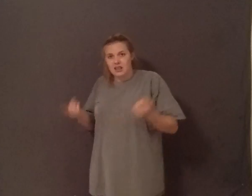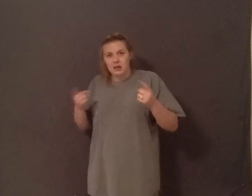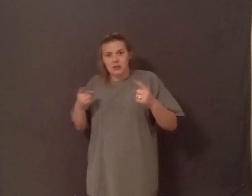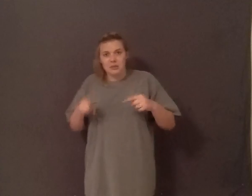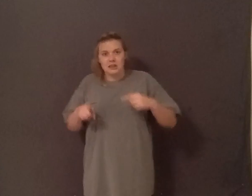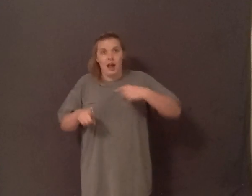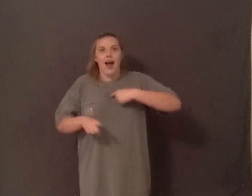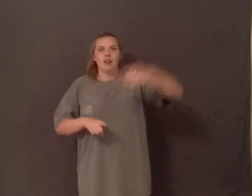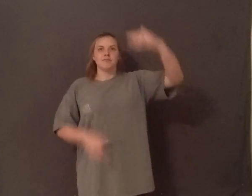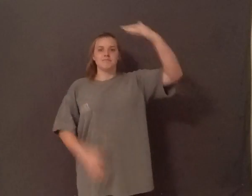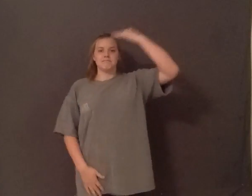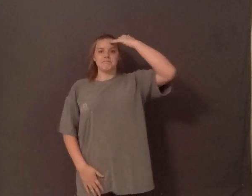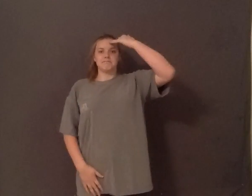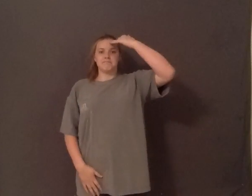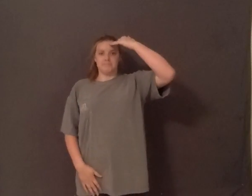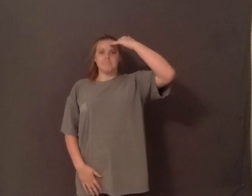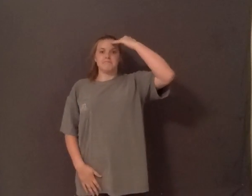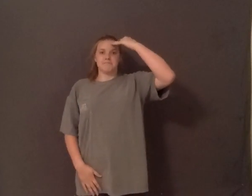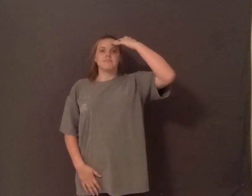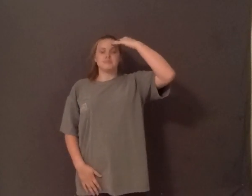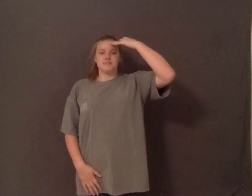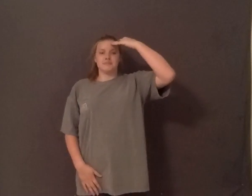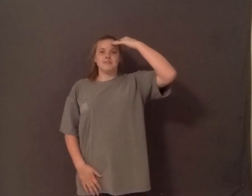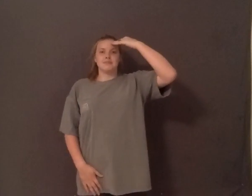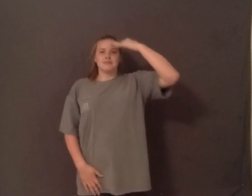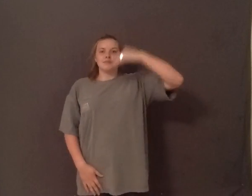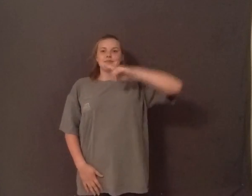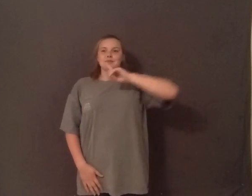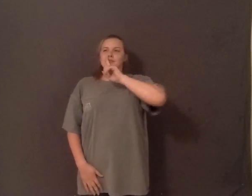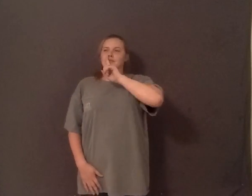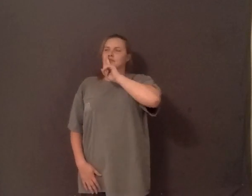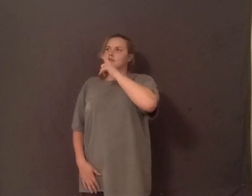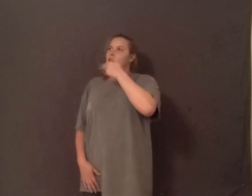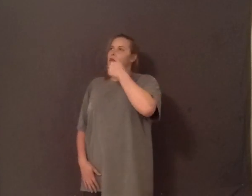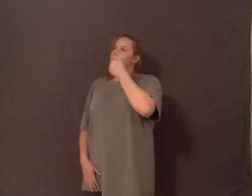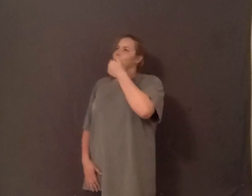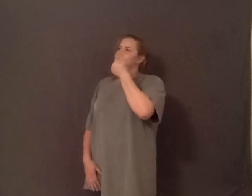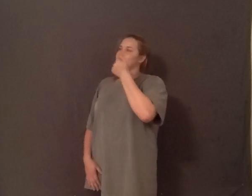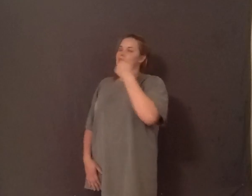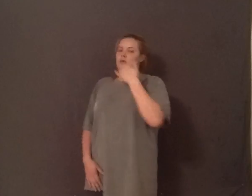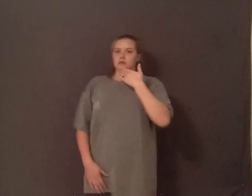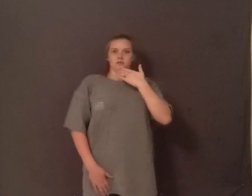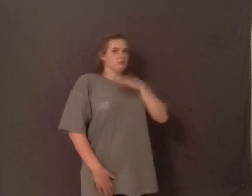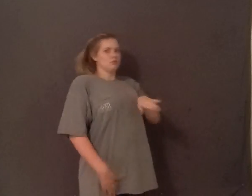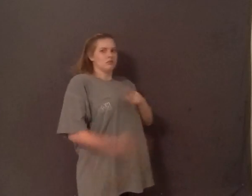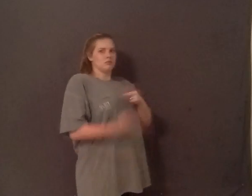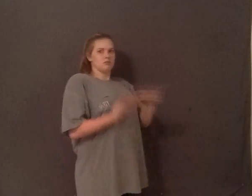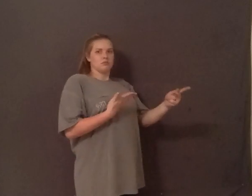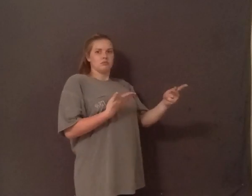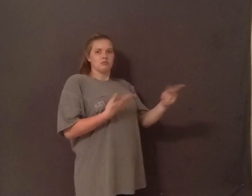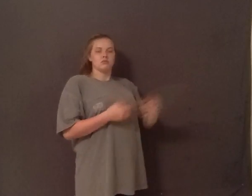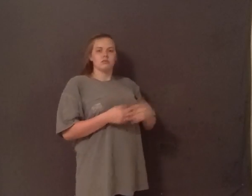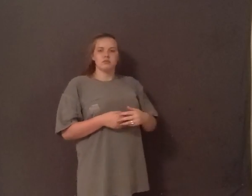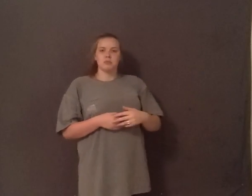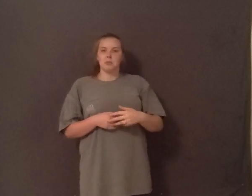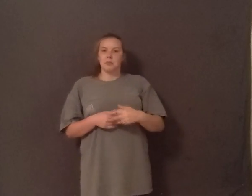know. I am sure that this would be best and this would be worse. As soon as you recognize, I don't know what outcome is better or worse,